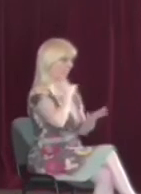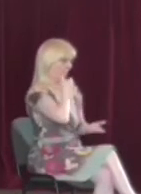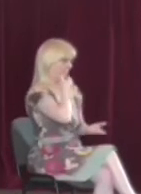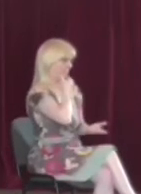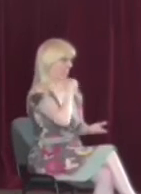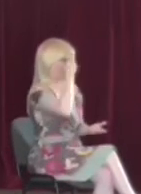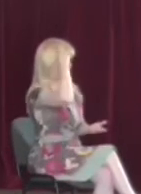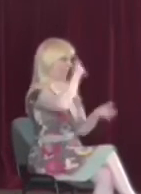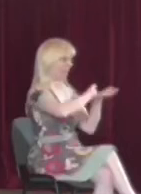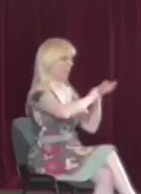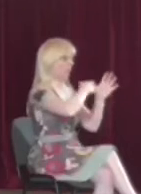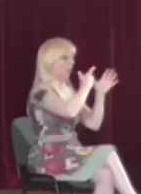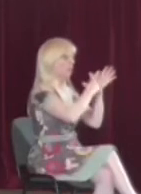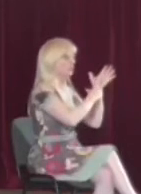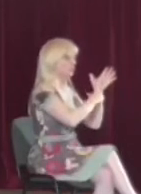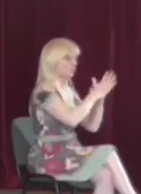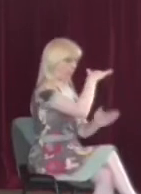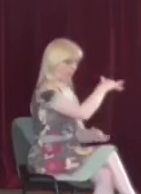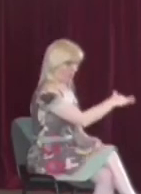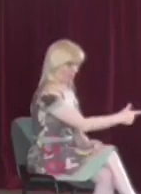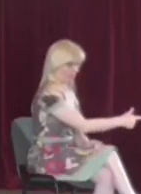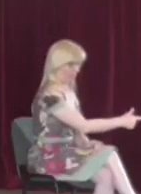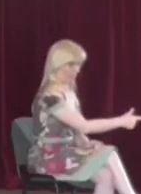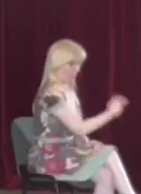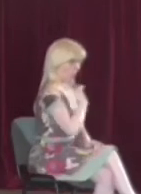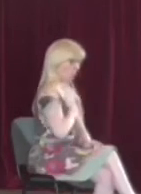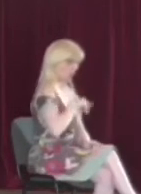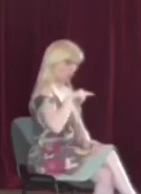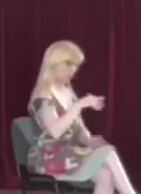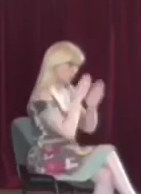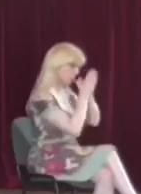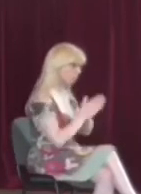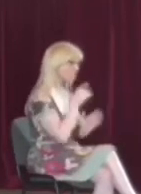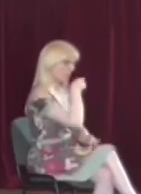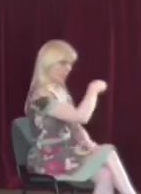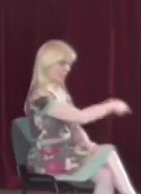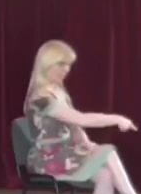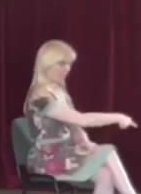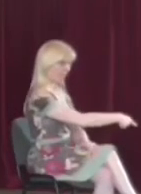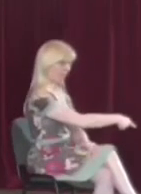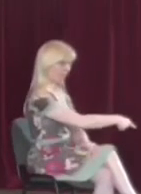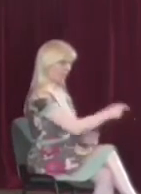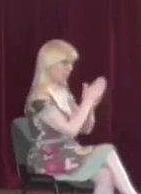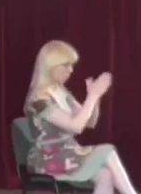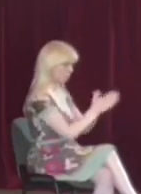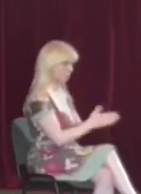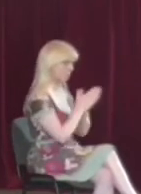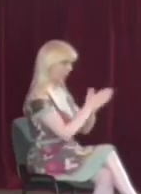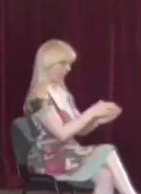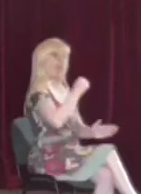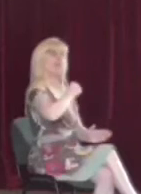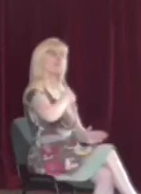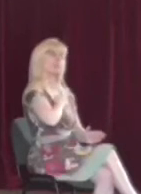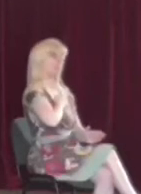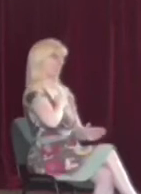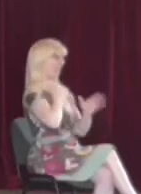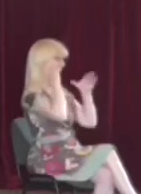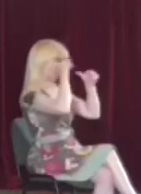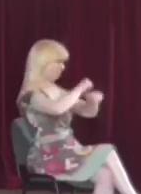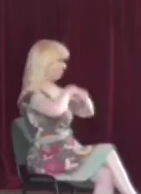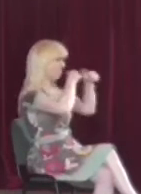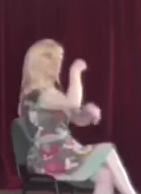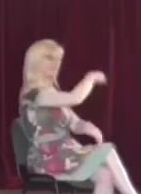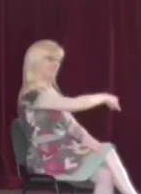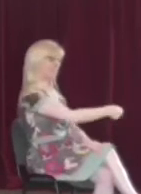go. This man is my chosen instrument to proclaim my name to the Gentiles and their kings and to the people of